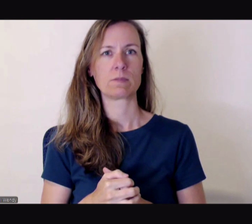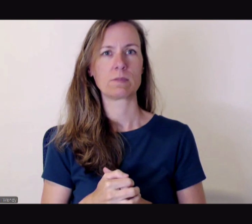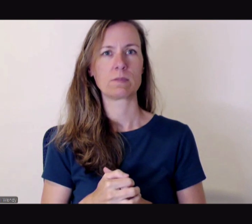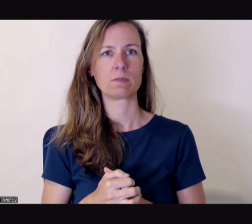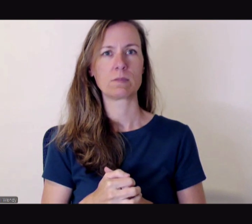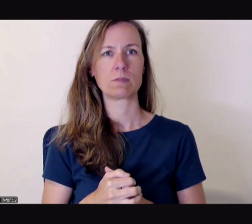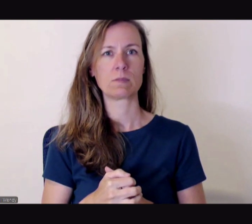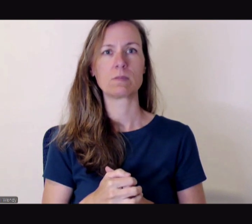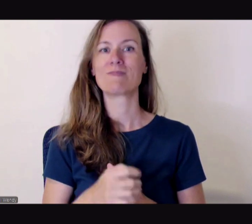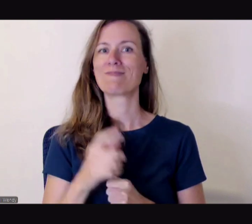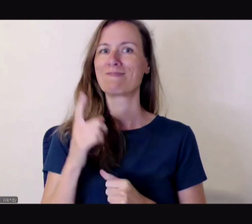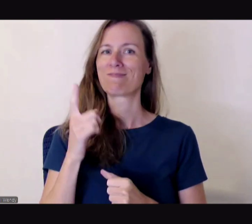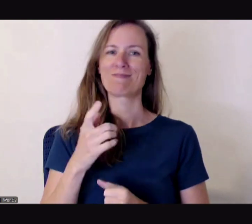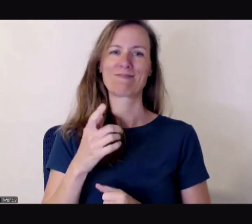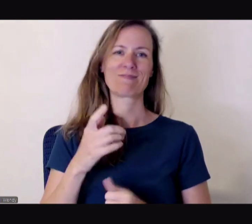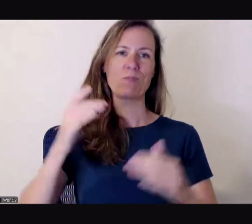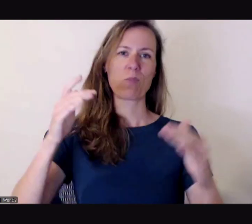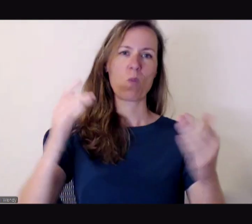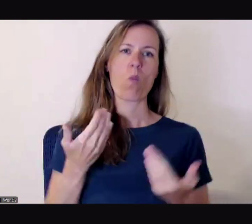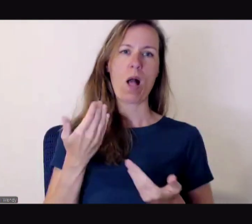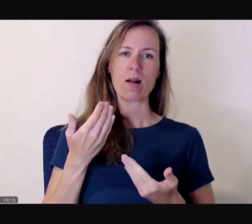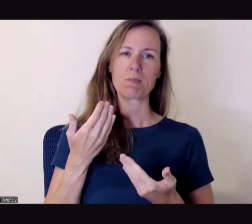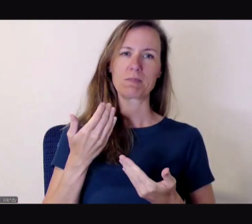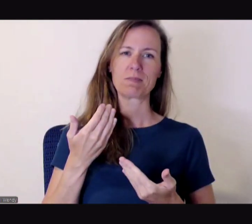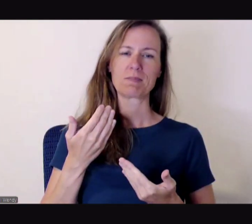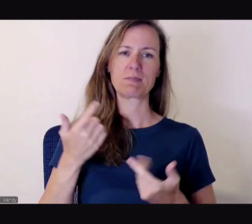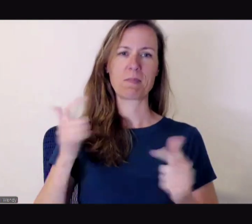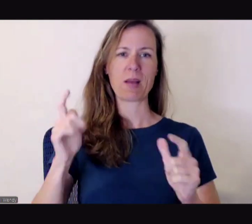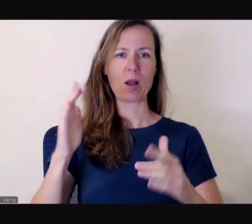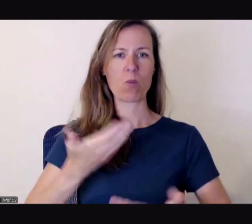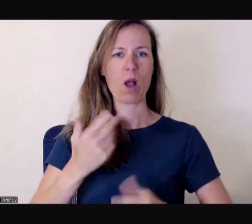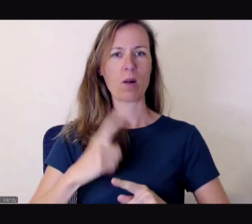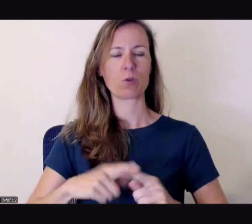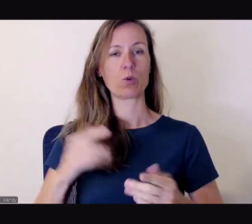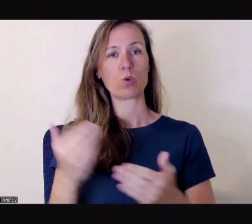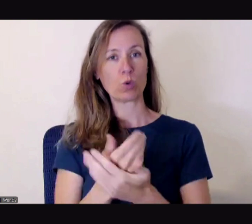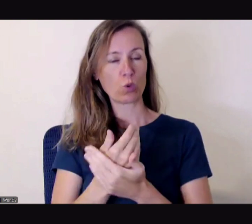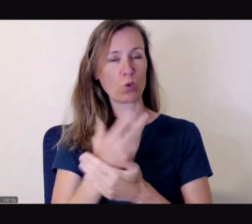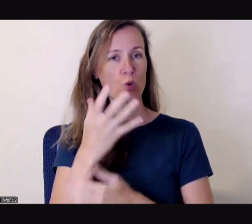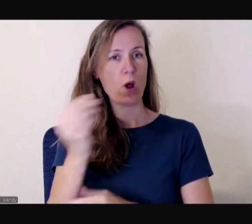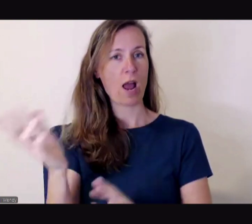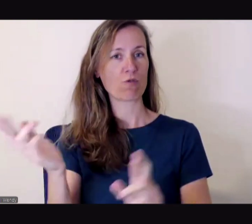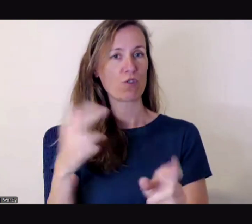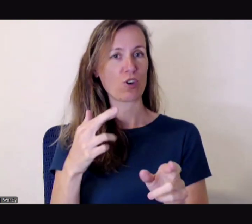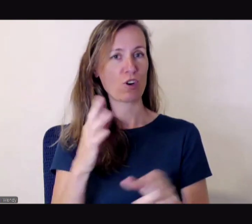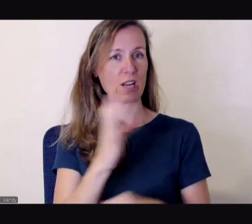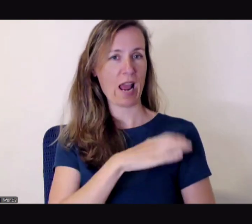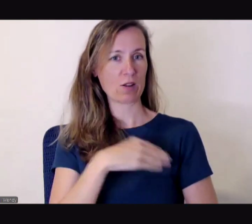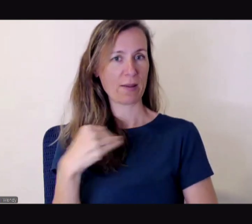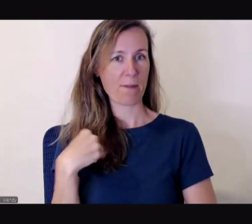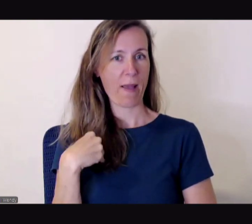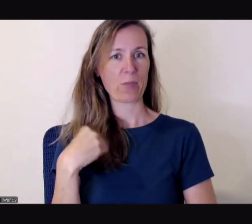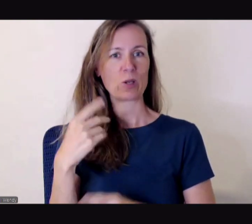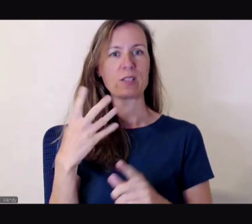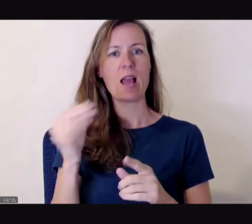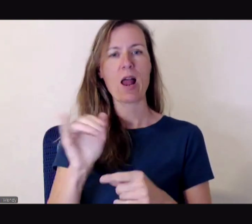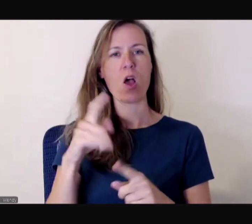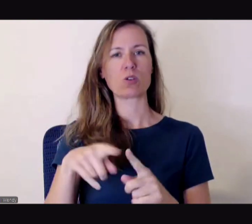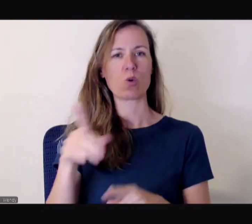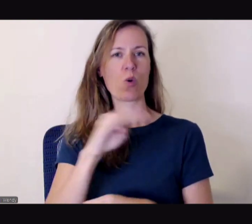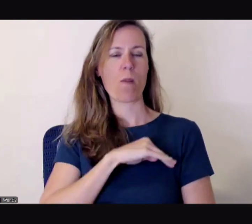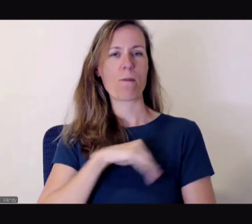a hearty welcome to our new and returning council members and to Mayor Micah Watson. We just had the